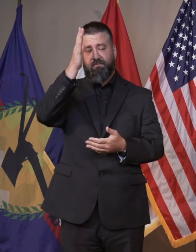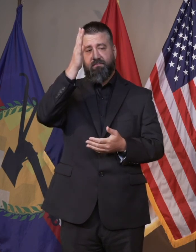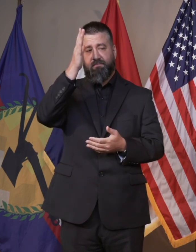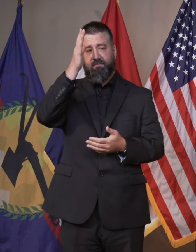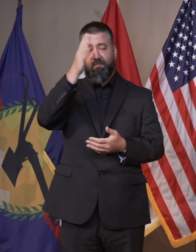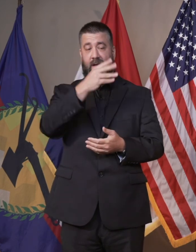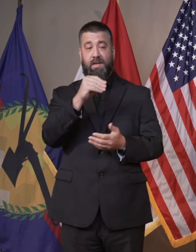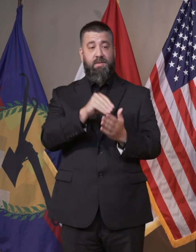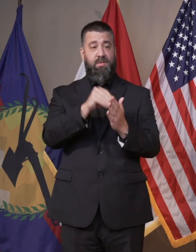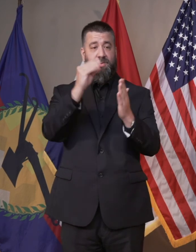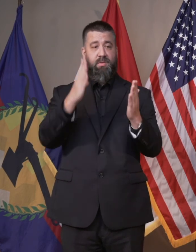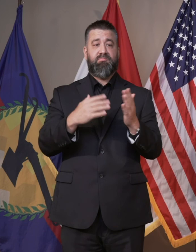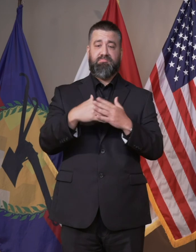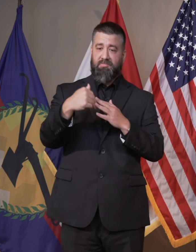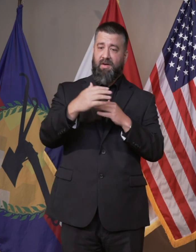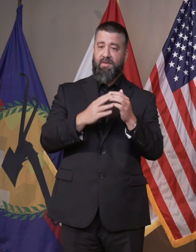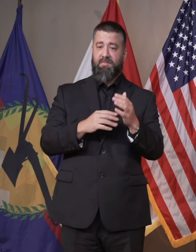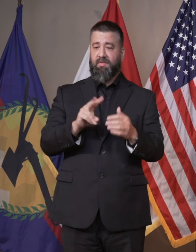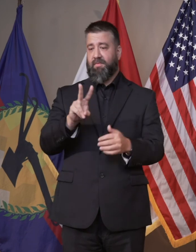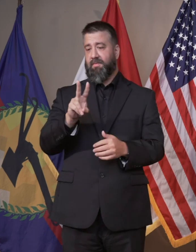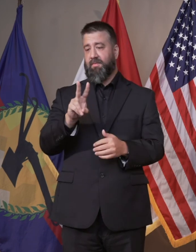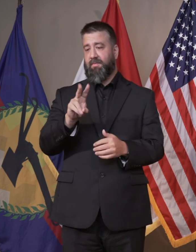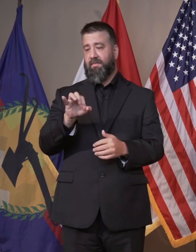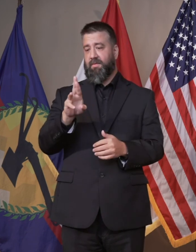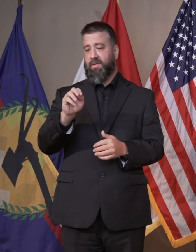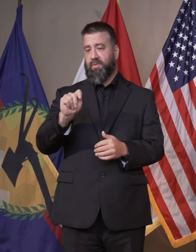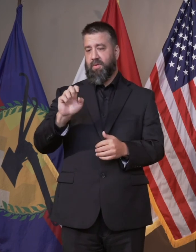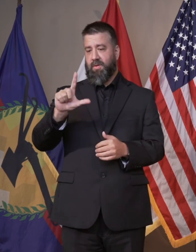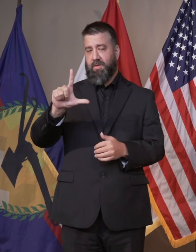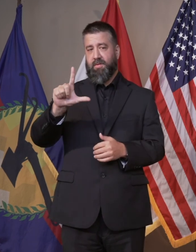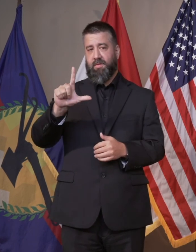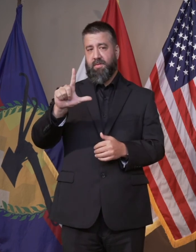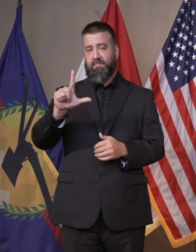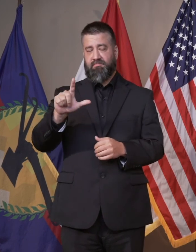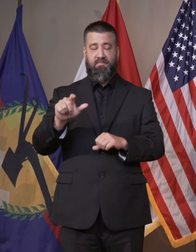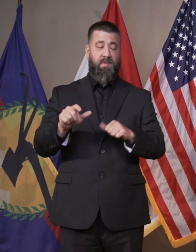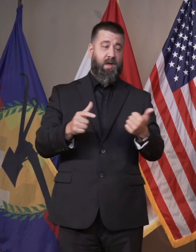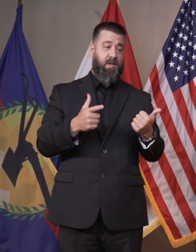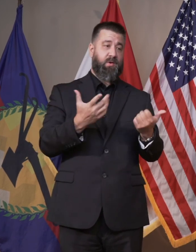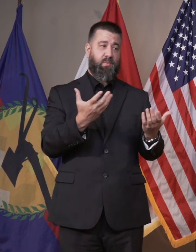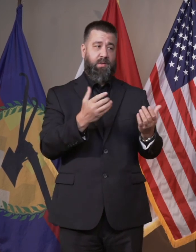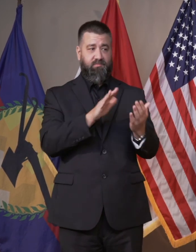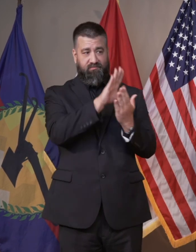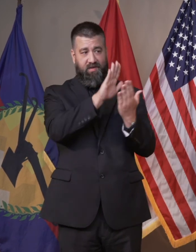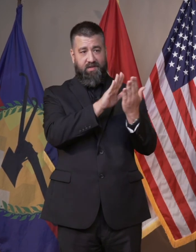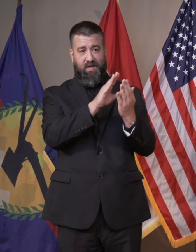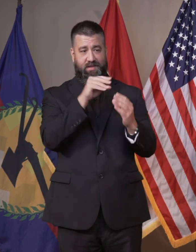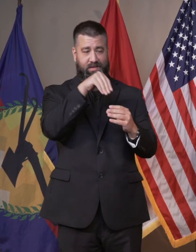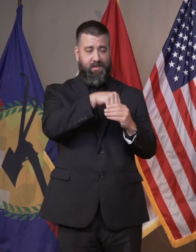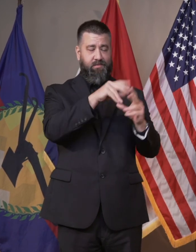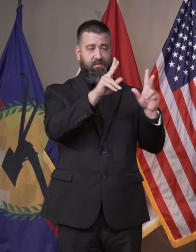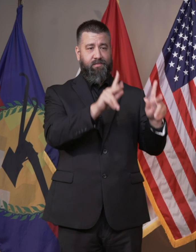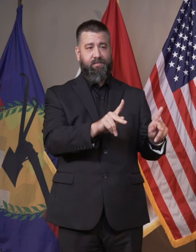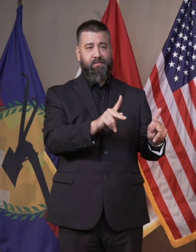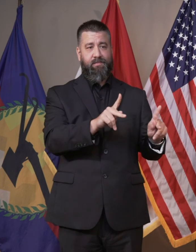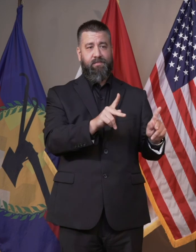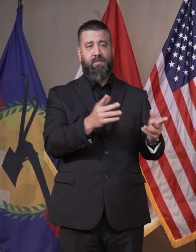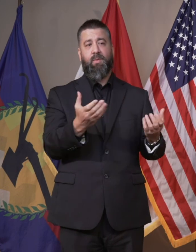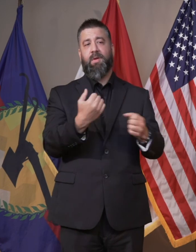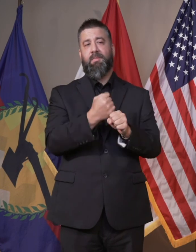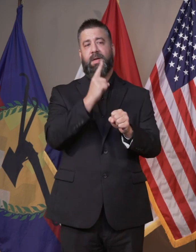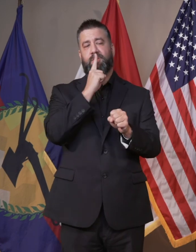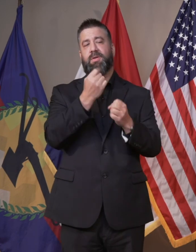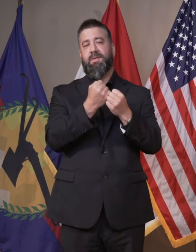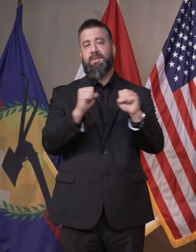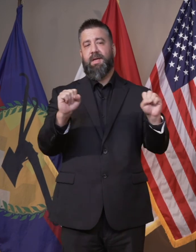and students are comfortable in a virtual setting, and others are more anxious to be back to an in-person setting. And we just want to make sure it's safe, so